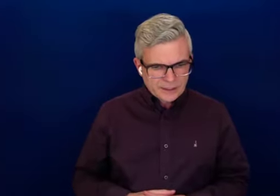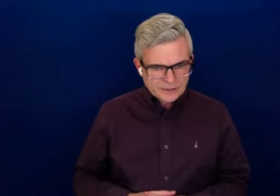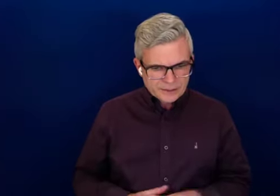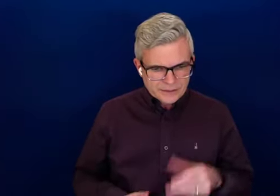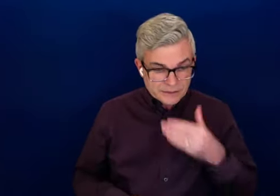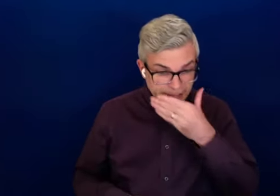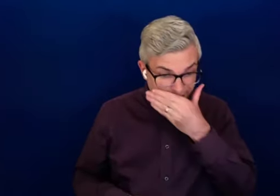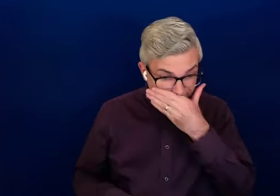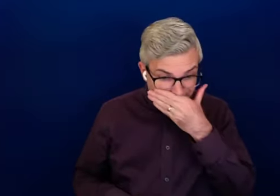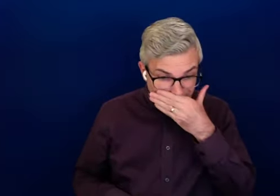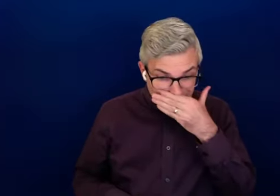Let's see.